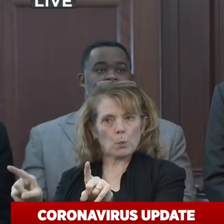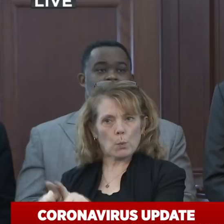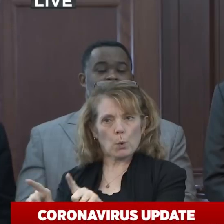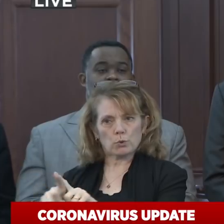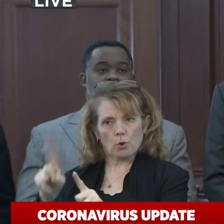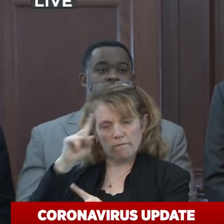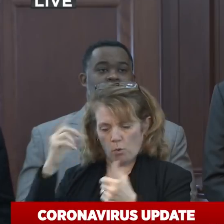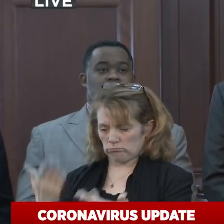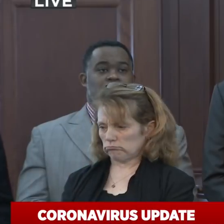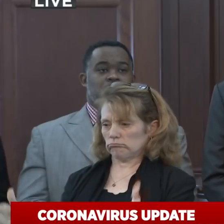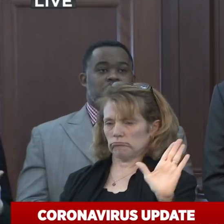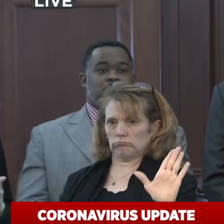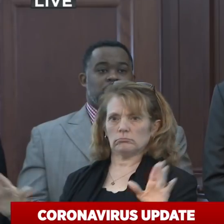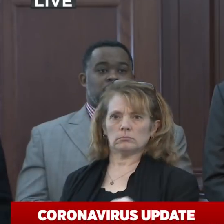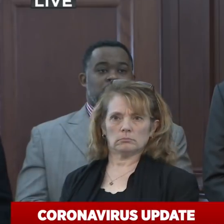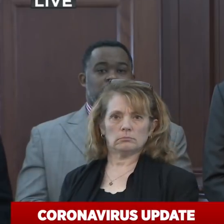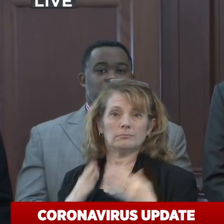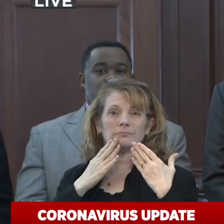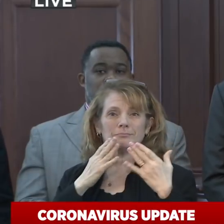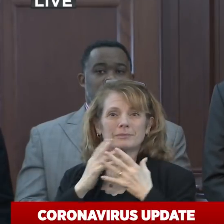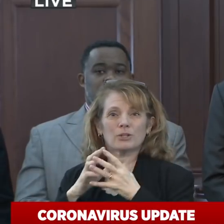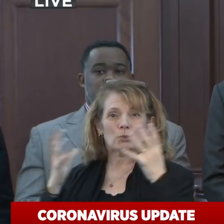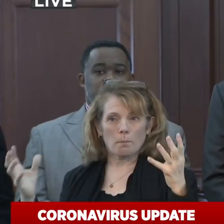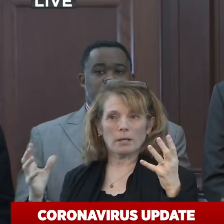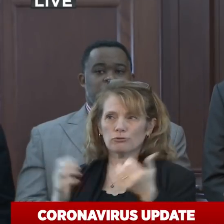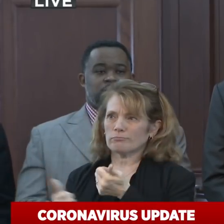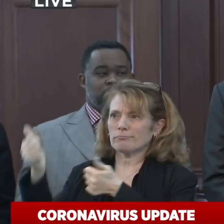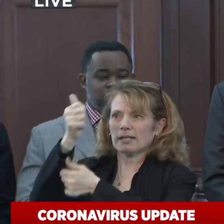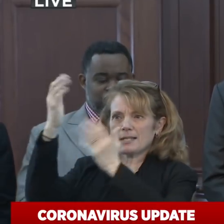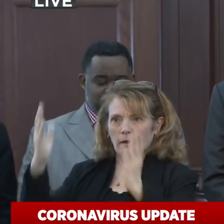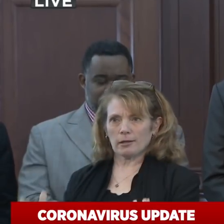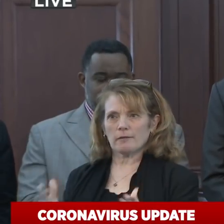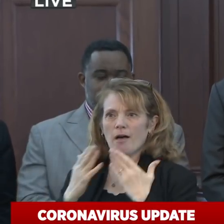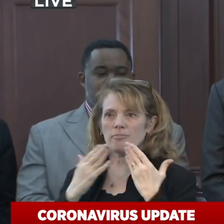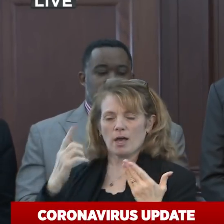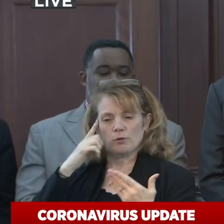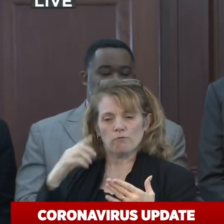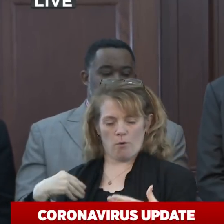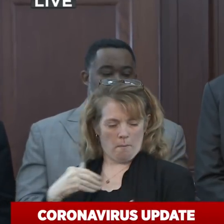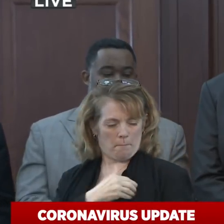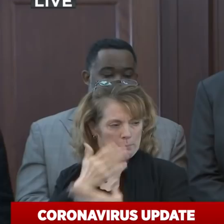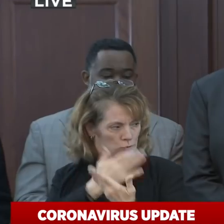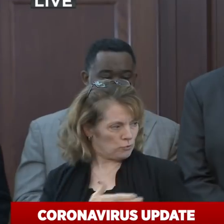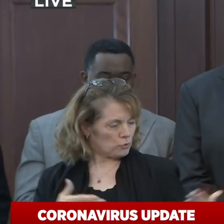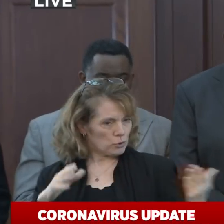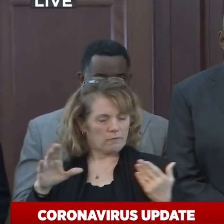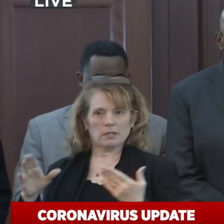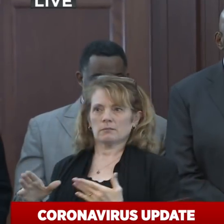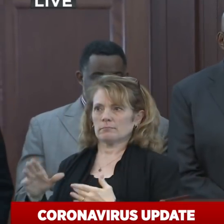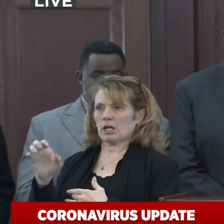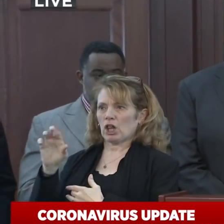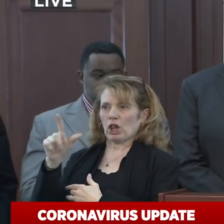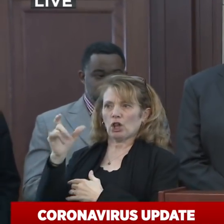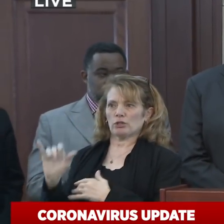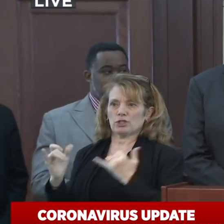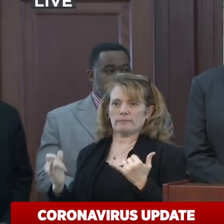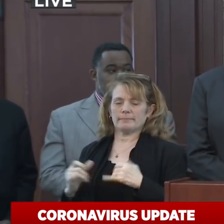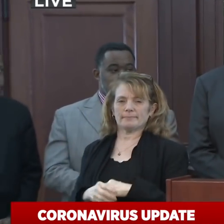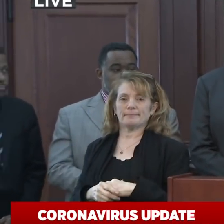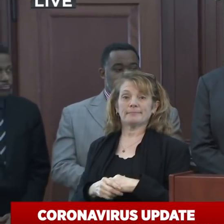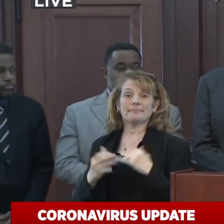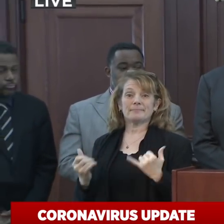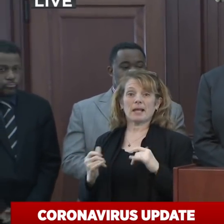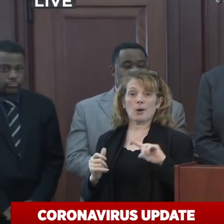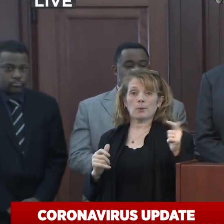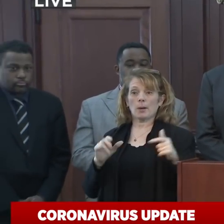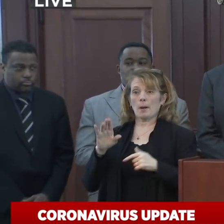to elaborate on that as well. Thank you again, County Executive, and thank you to all our members of the clergy. Thank you. I'll turn it over